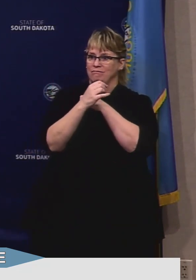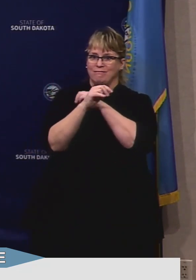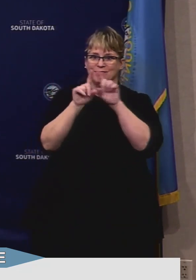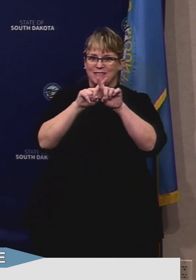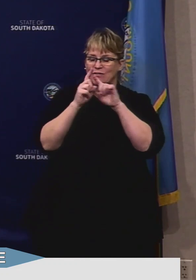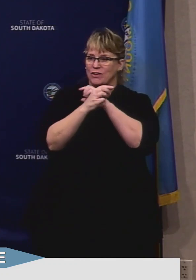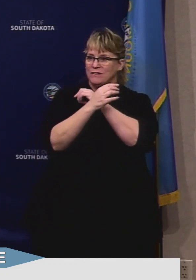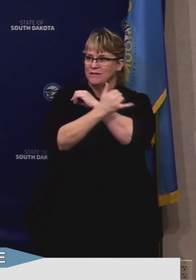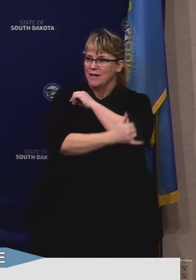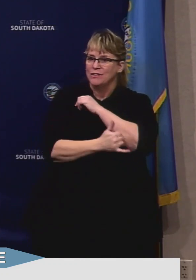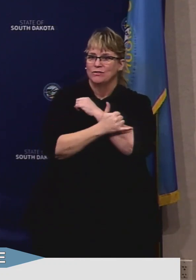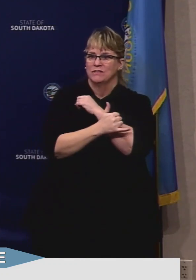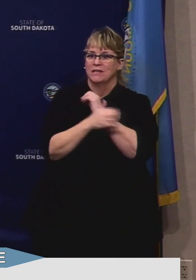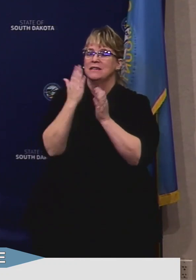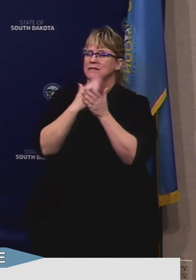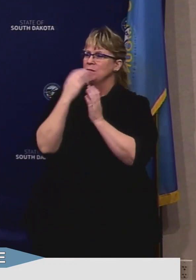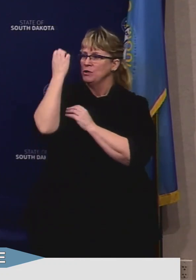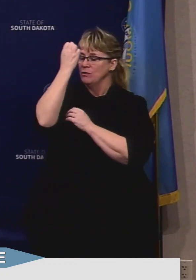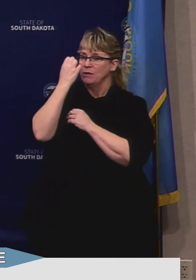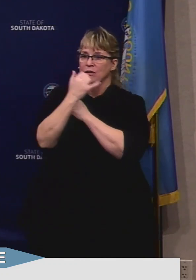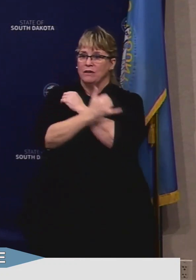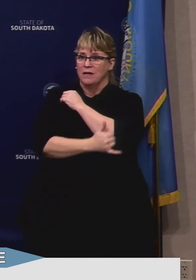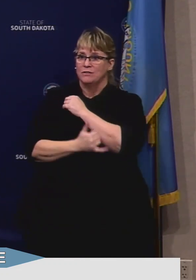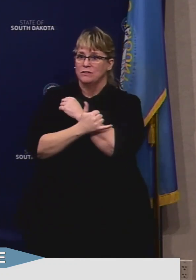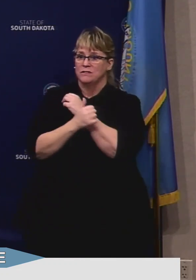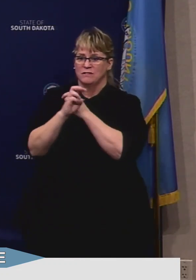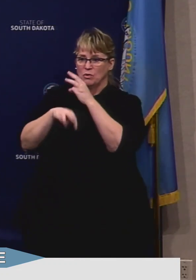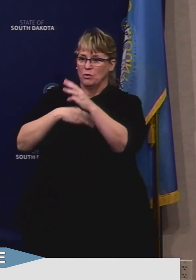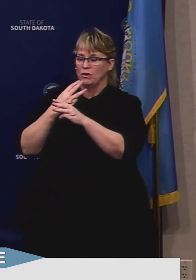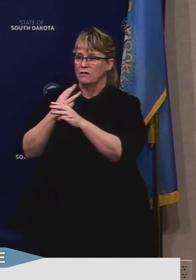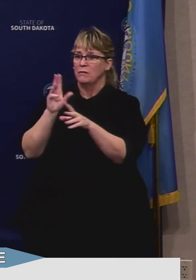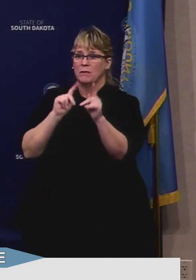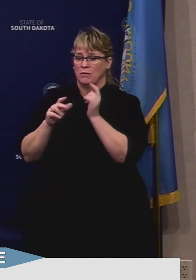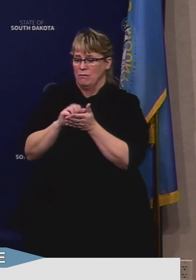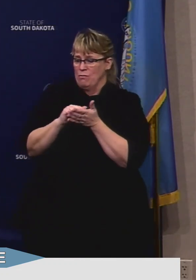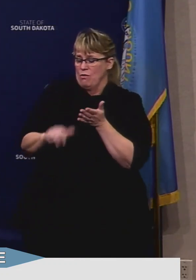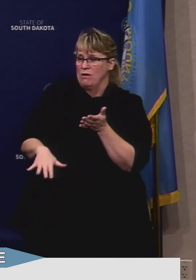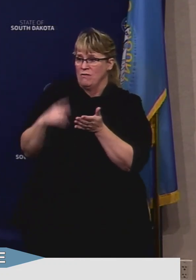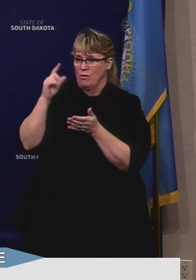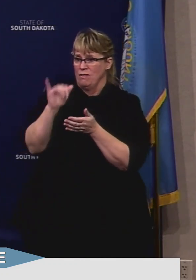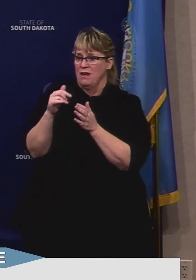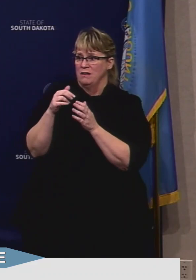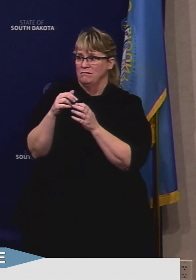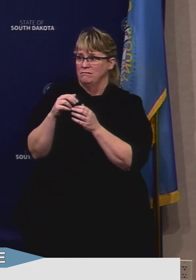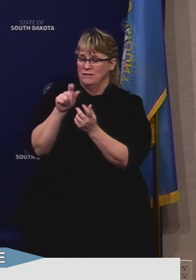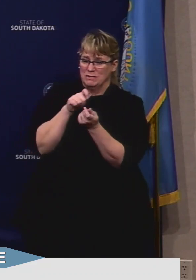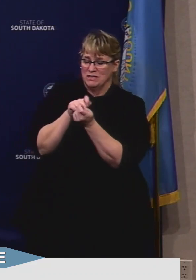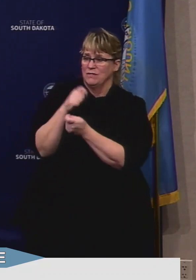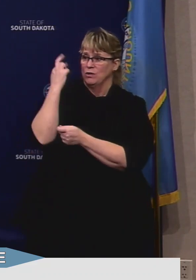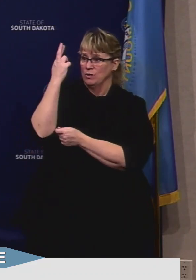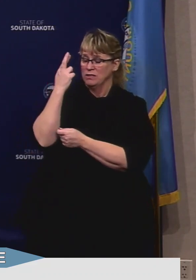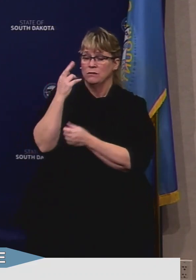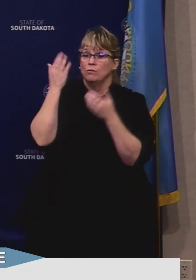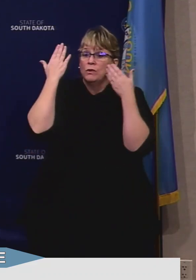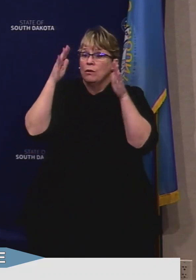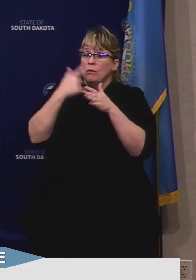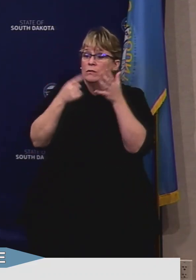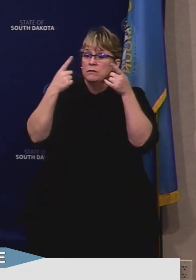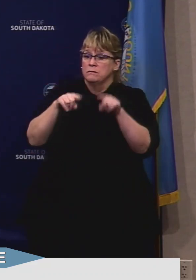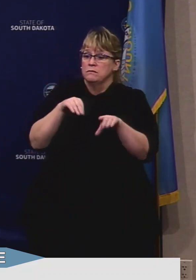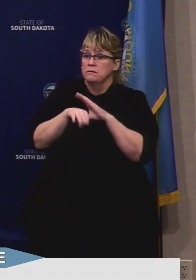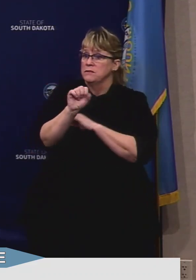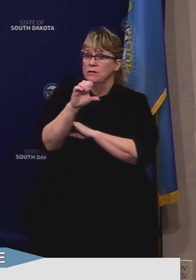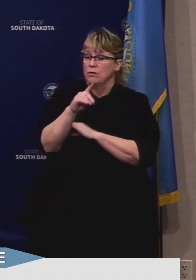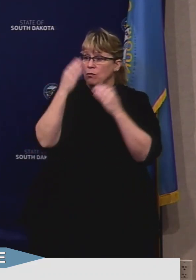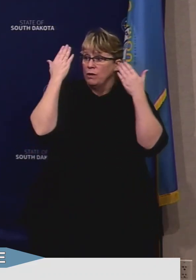know specifically in some European countries that babies are being aborted for this reason. We don't know what's happening here in